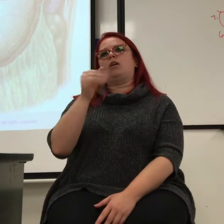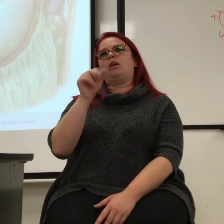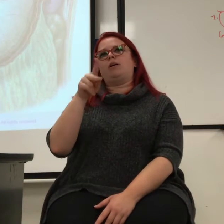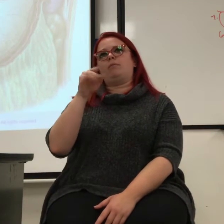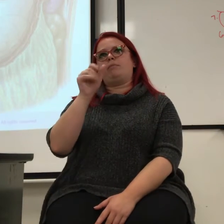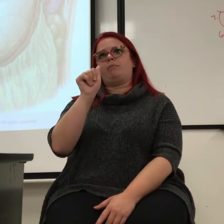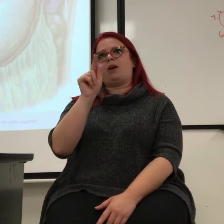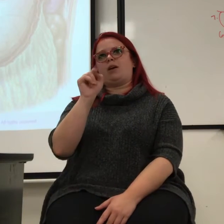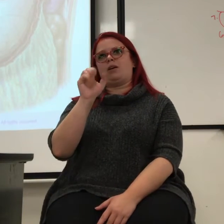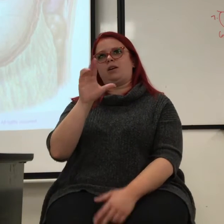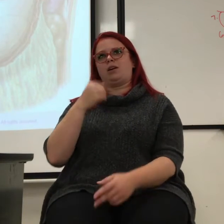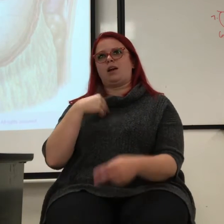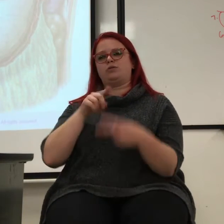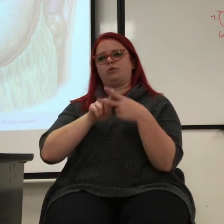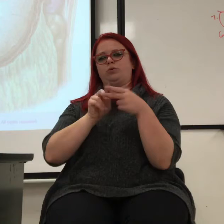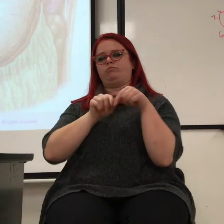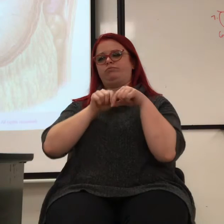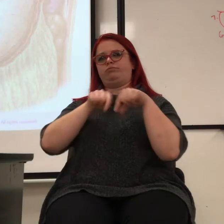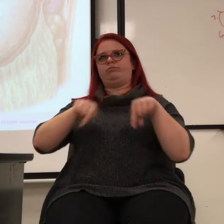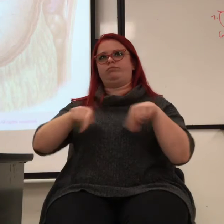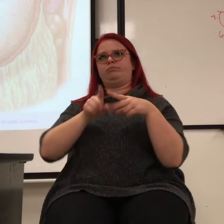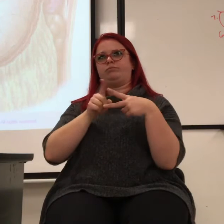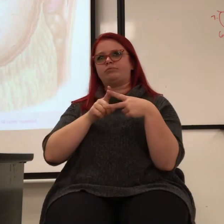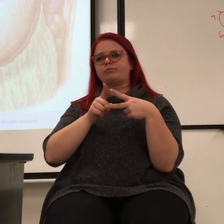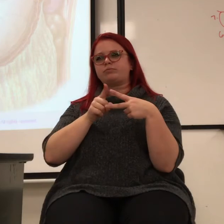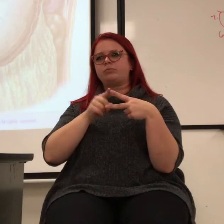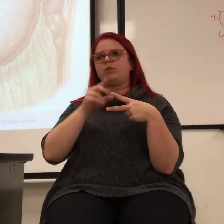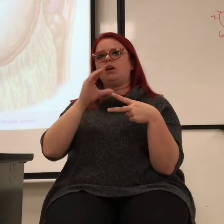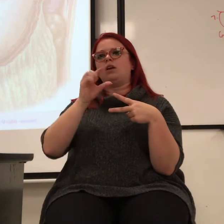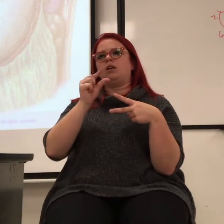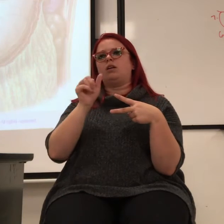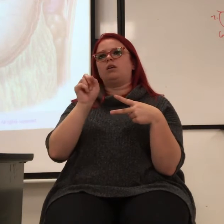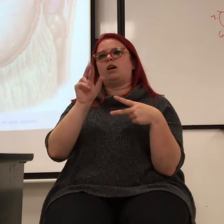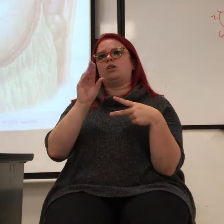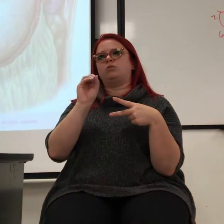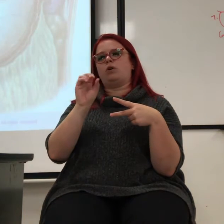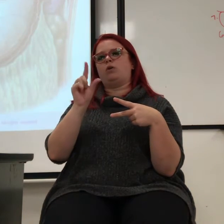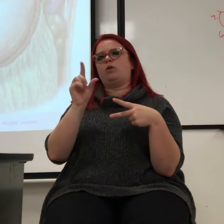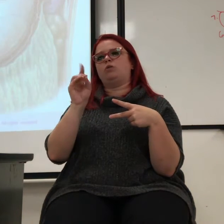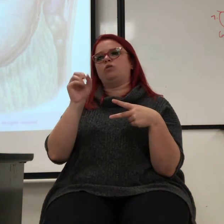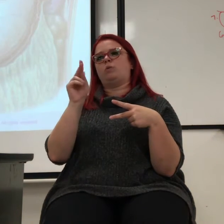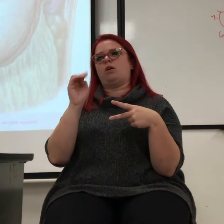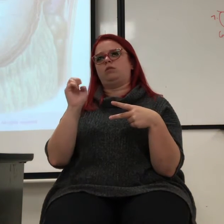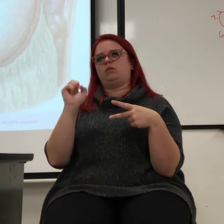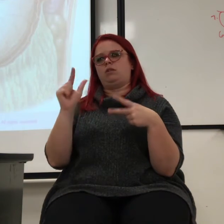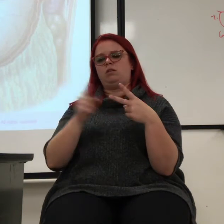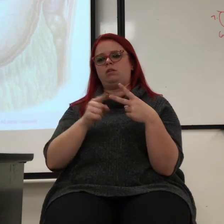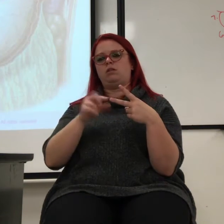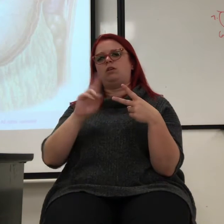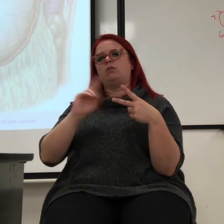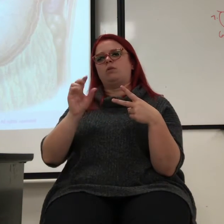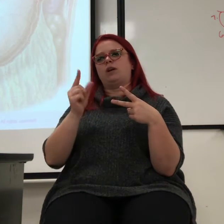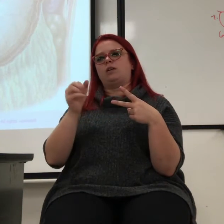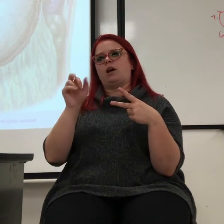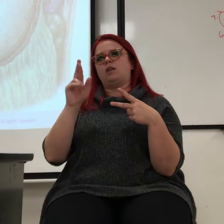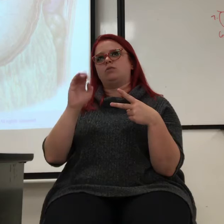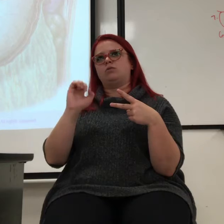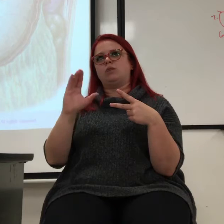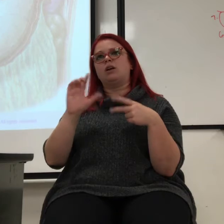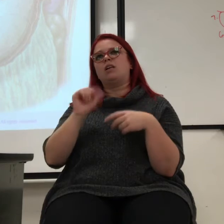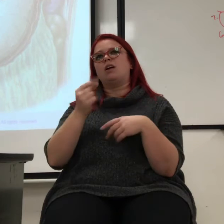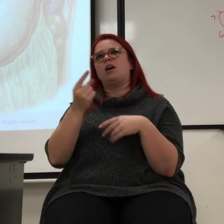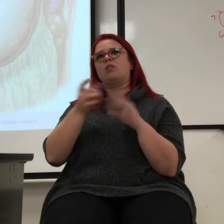one gastroduodenal, second one the right gastric. The rest of it goes to the liver, and you just call it hepatic artery